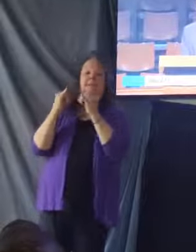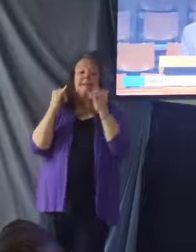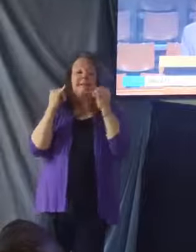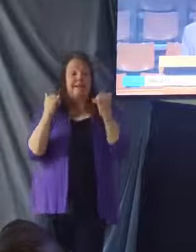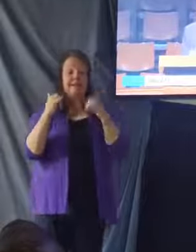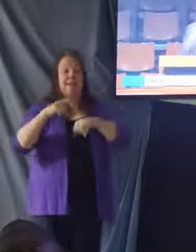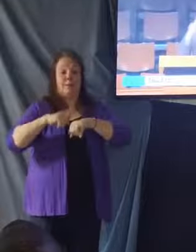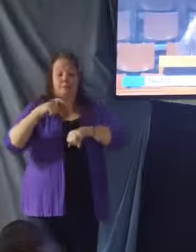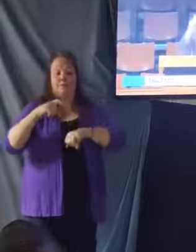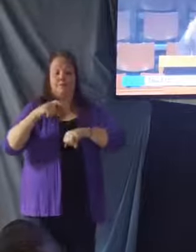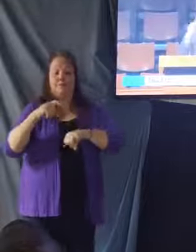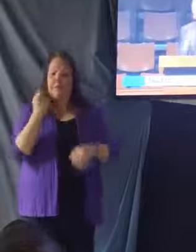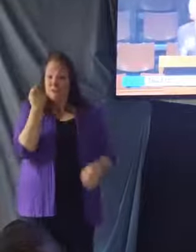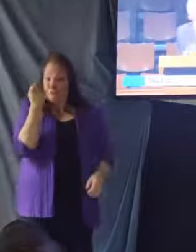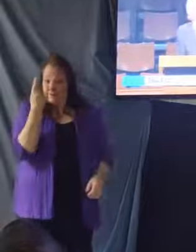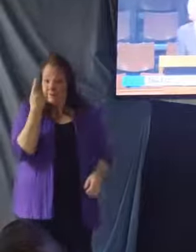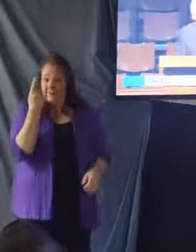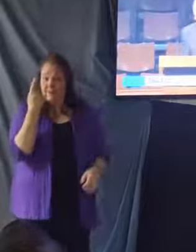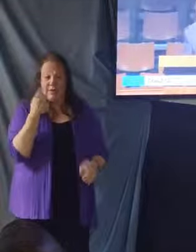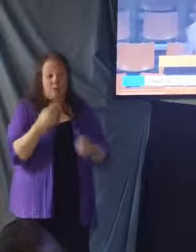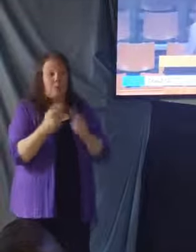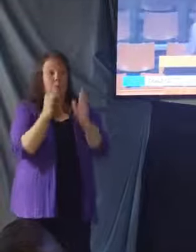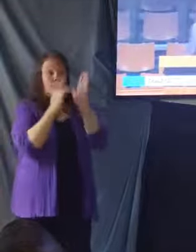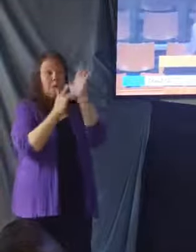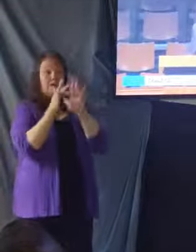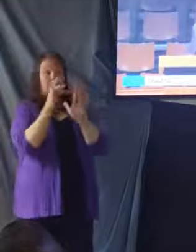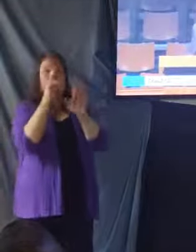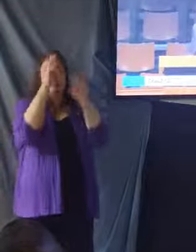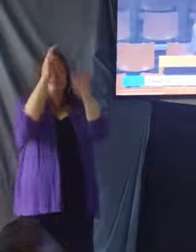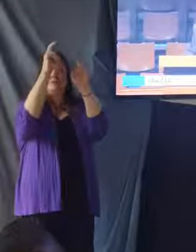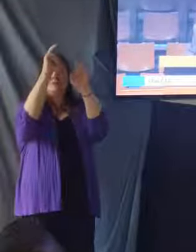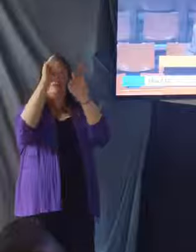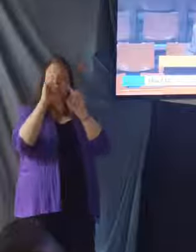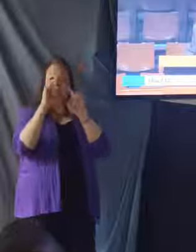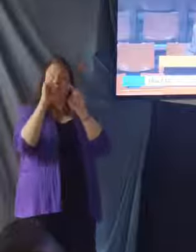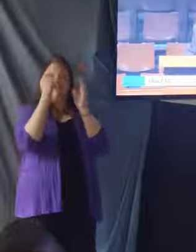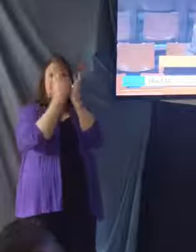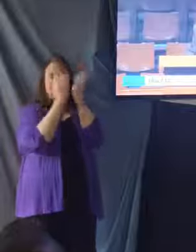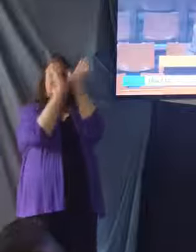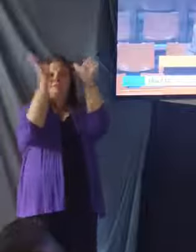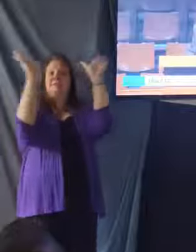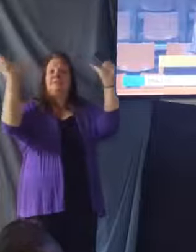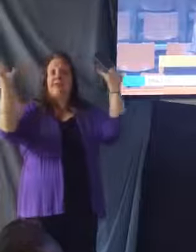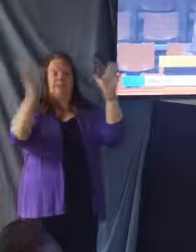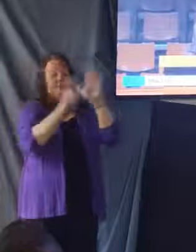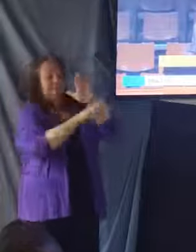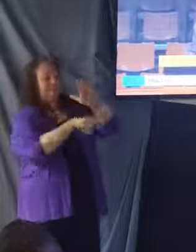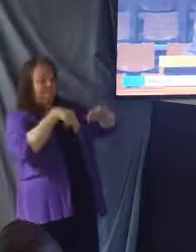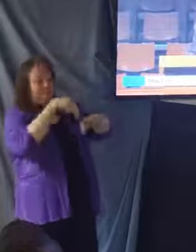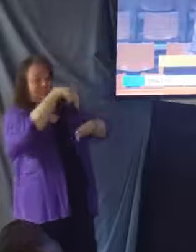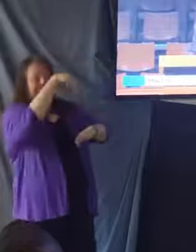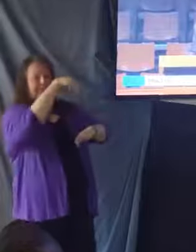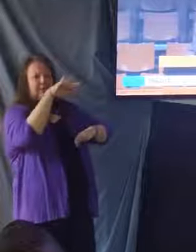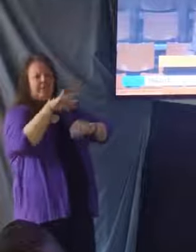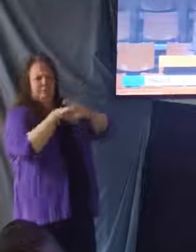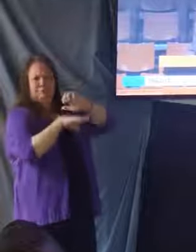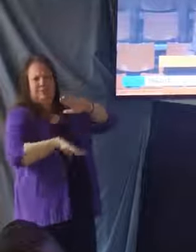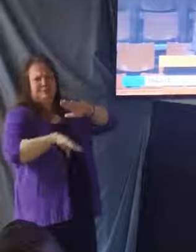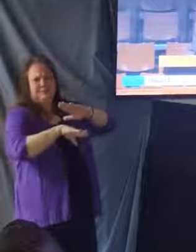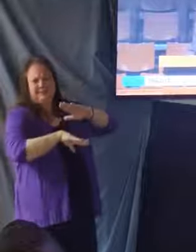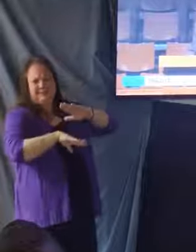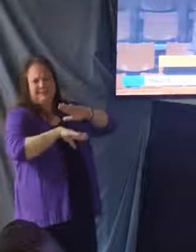now age. So you see, he took us from what Christ did for us in his death and resurrection. That's the